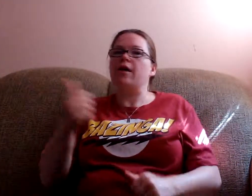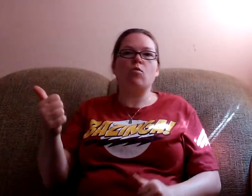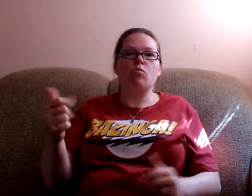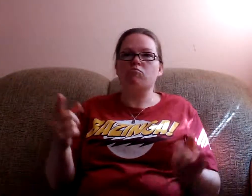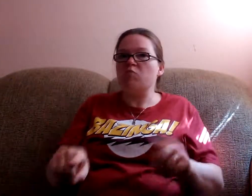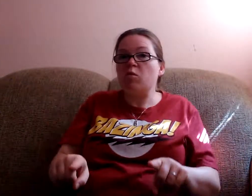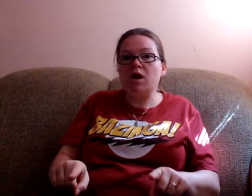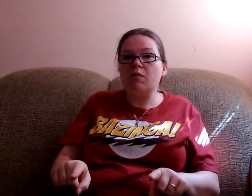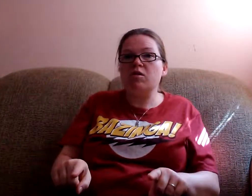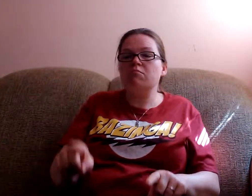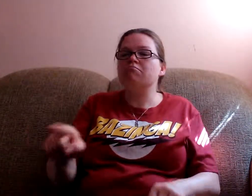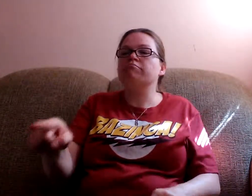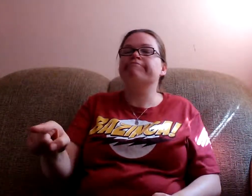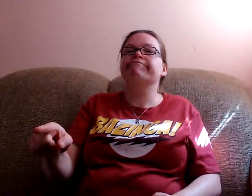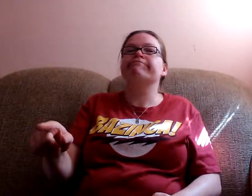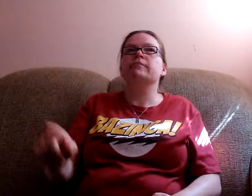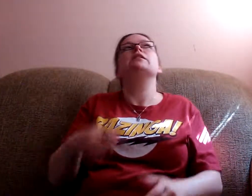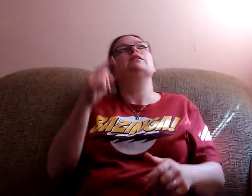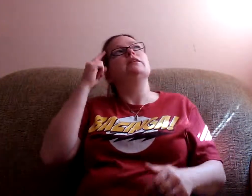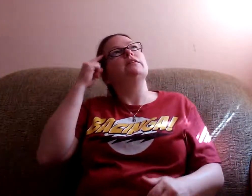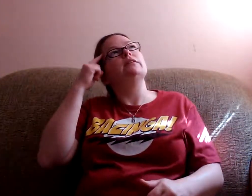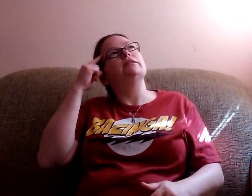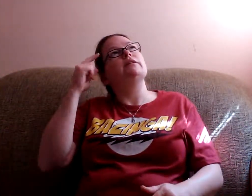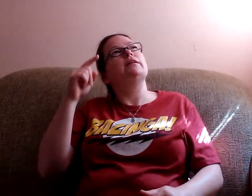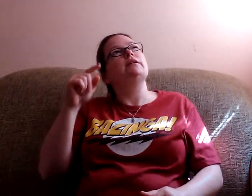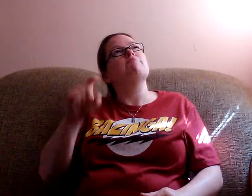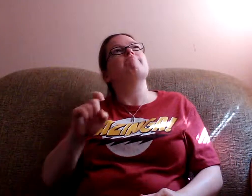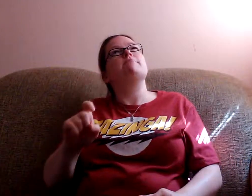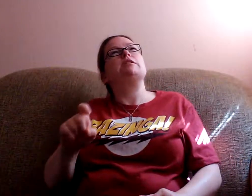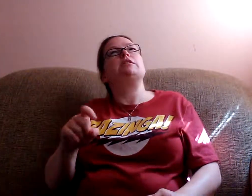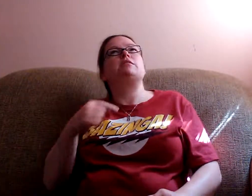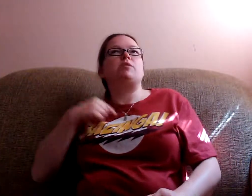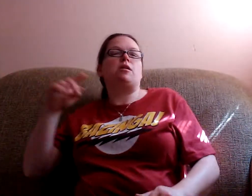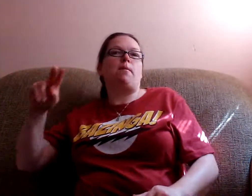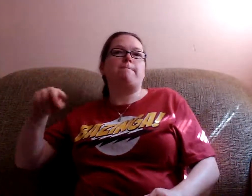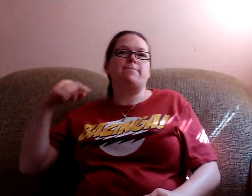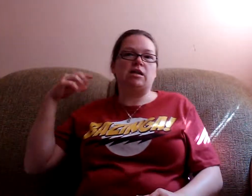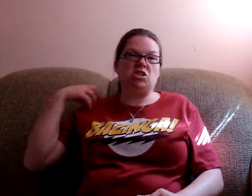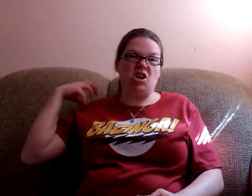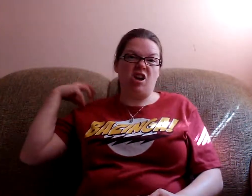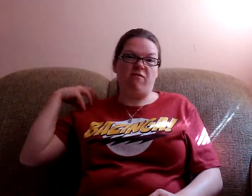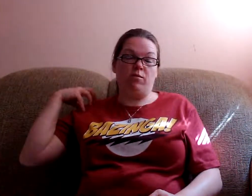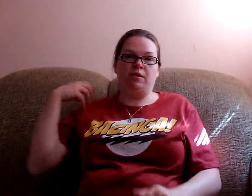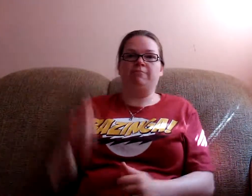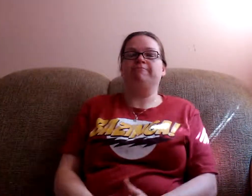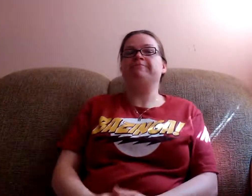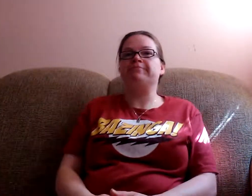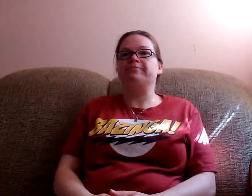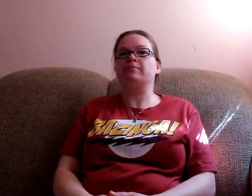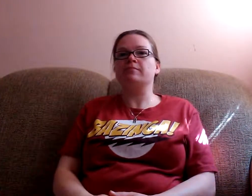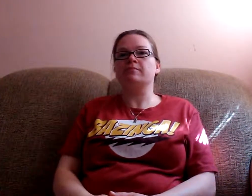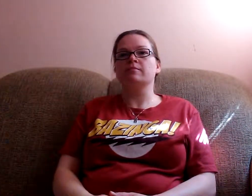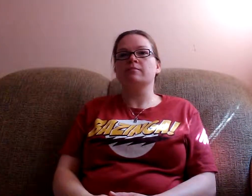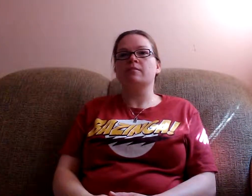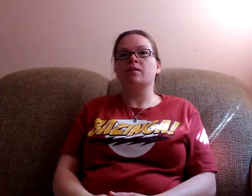common man, there was no way he was going to gain glory unless he went into politics. He first